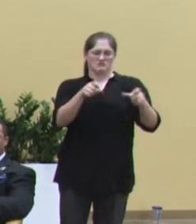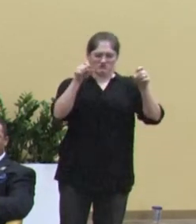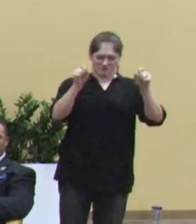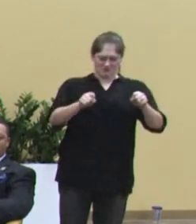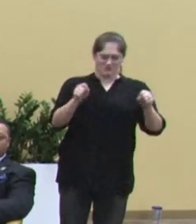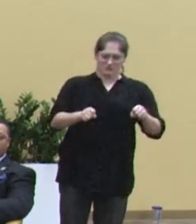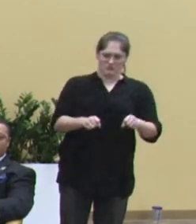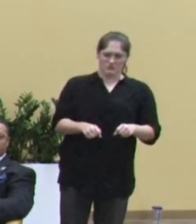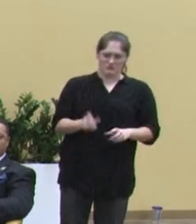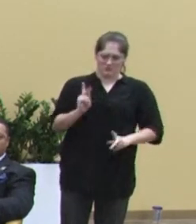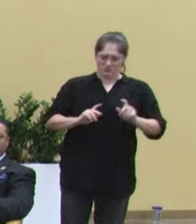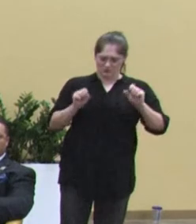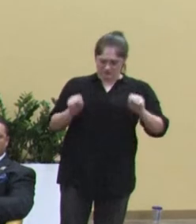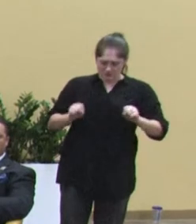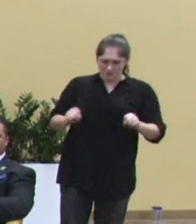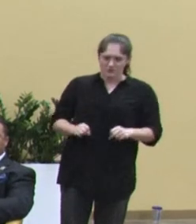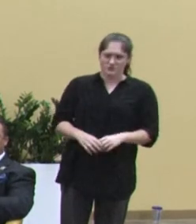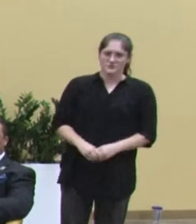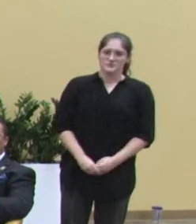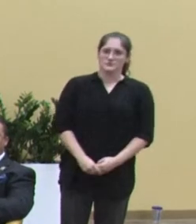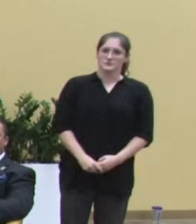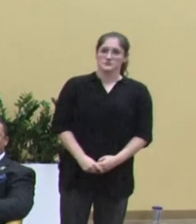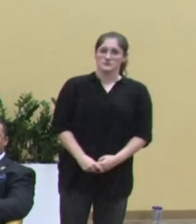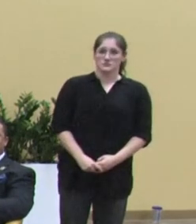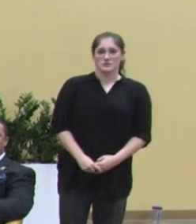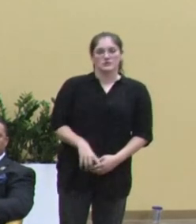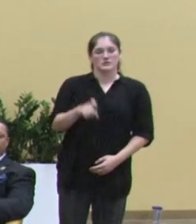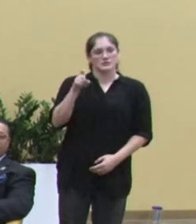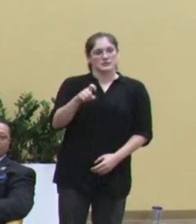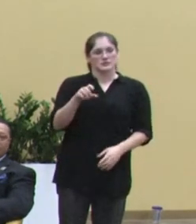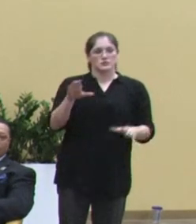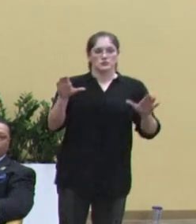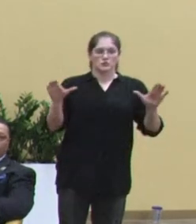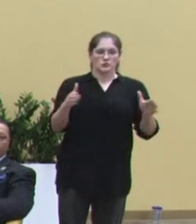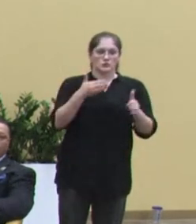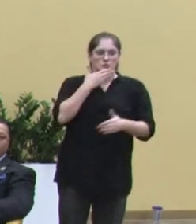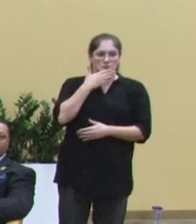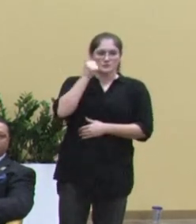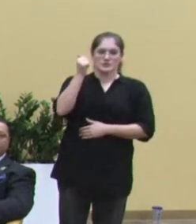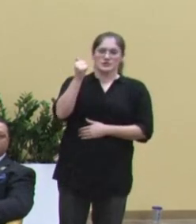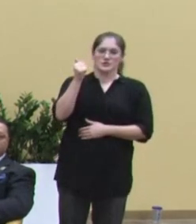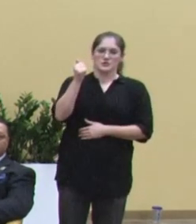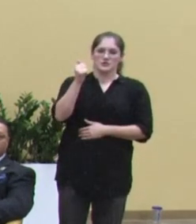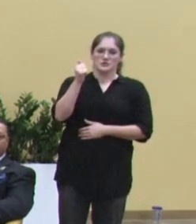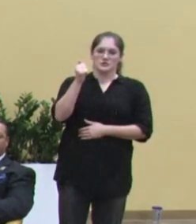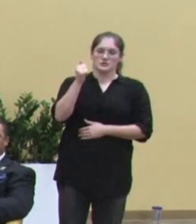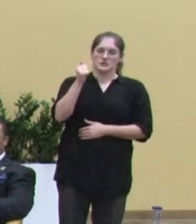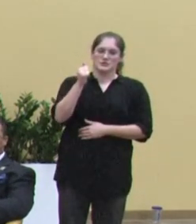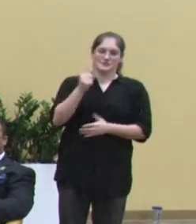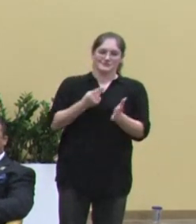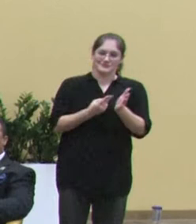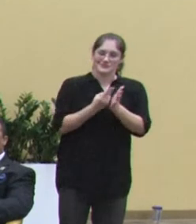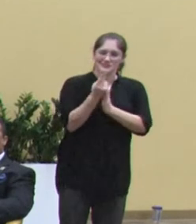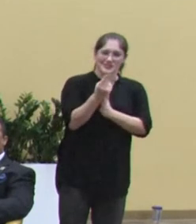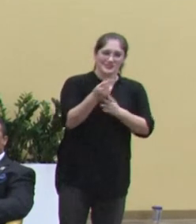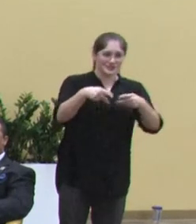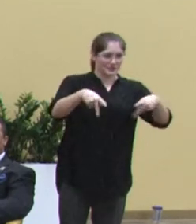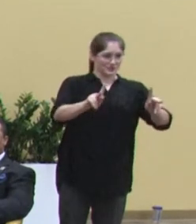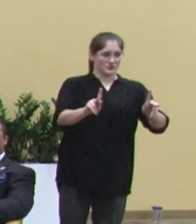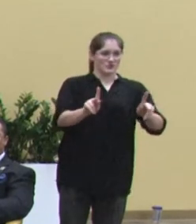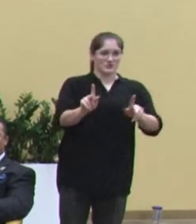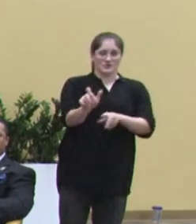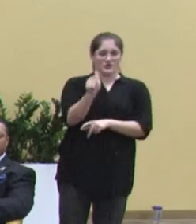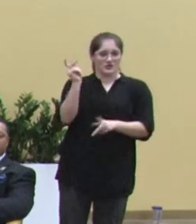these folks are qualified, and we've got to do better in providing real opportunities for these individuals